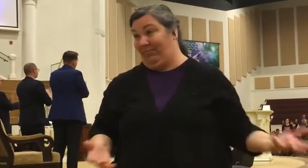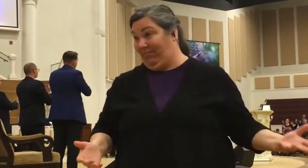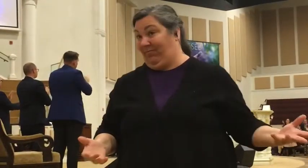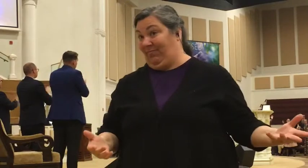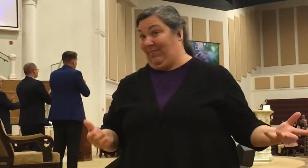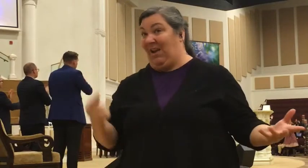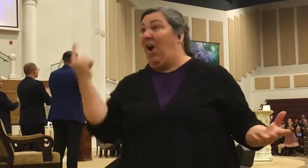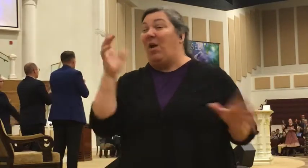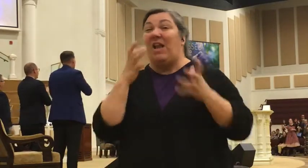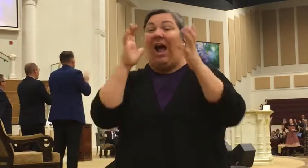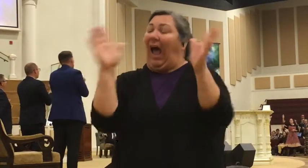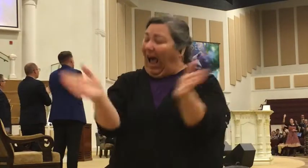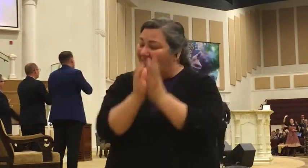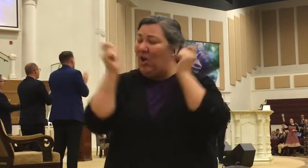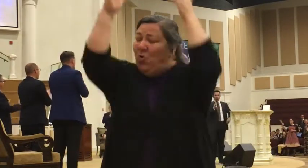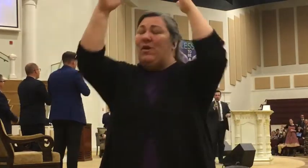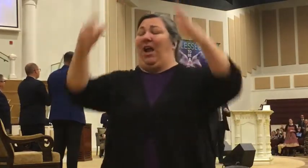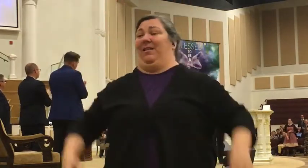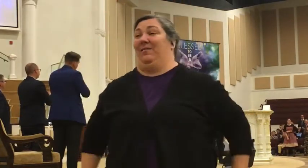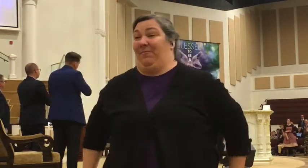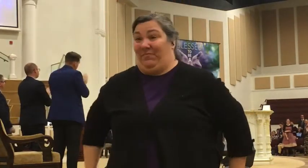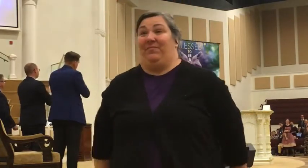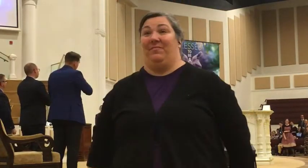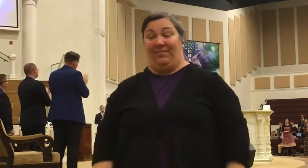Somebody shout hallelujah.